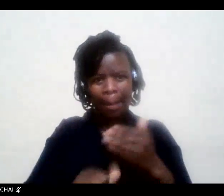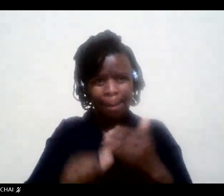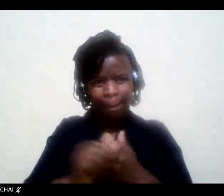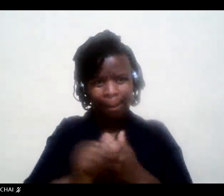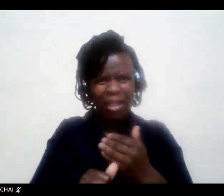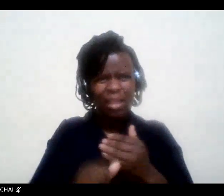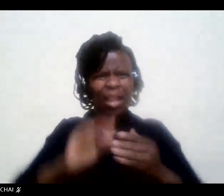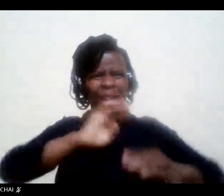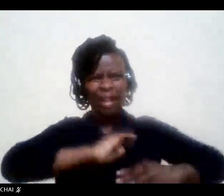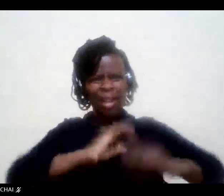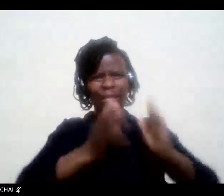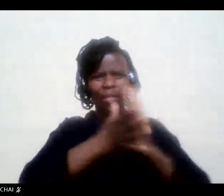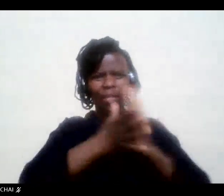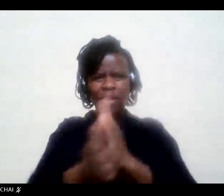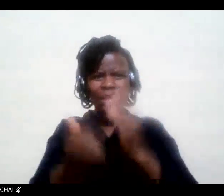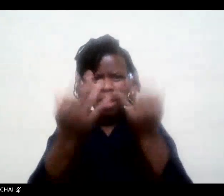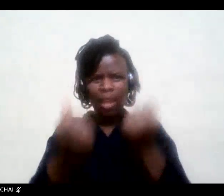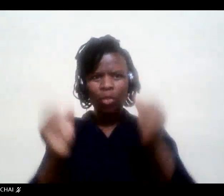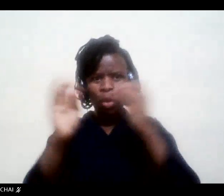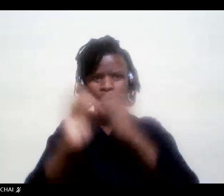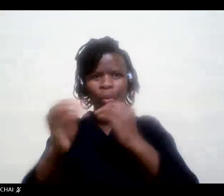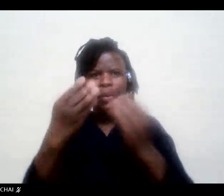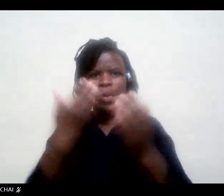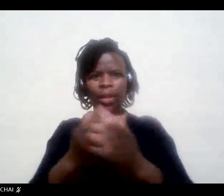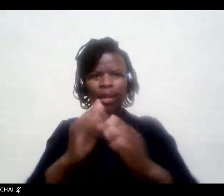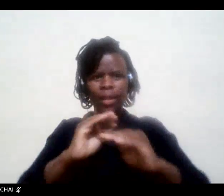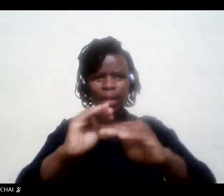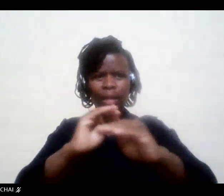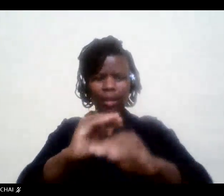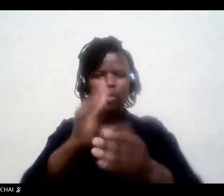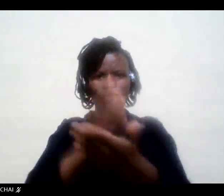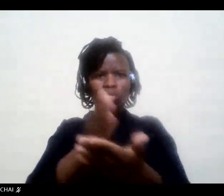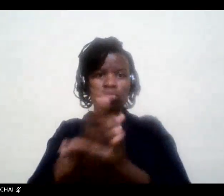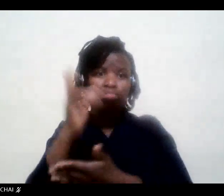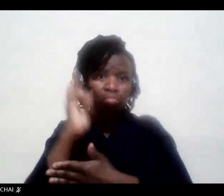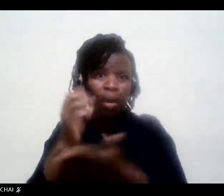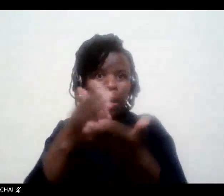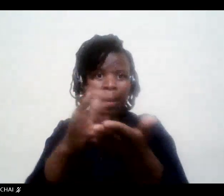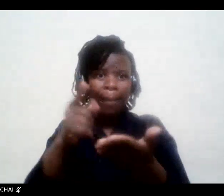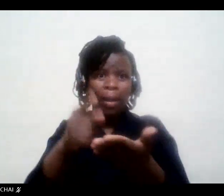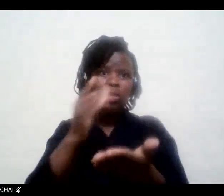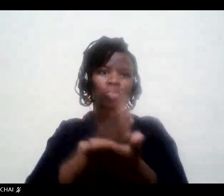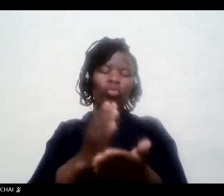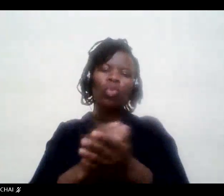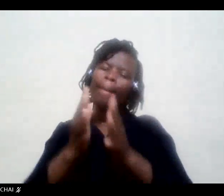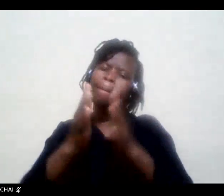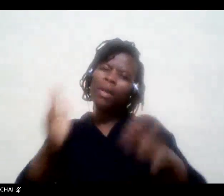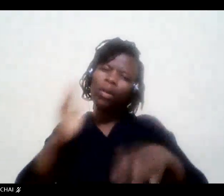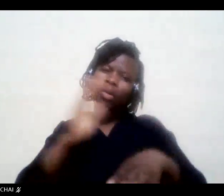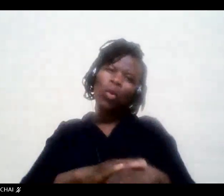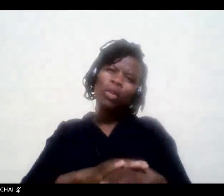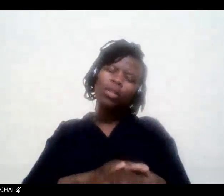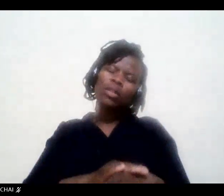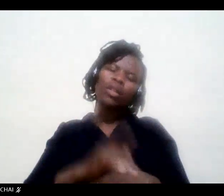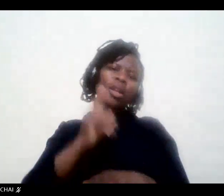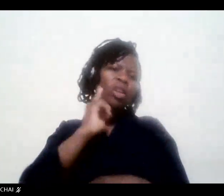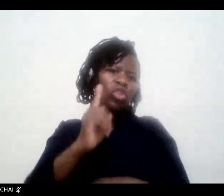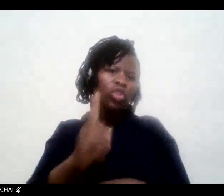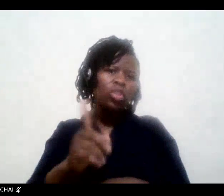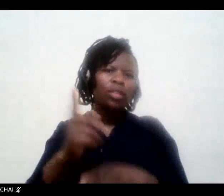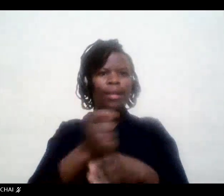teach. So yeah, I think I had that part, and I'm big on teacher training. Thank you. I think that's enough. Thanks very much,